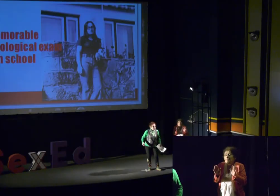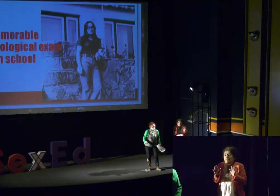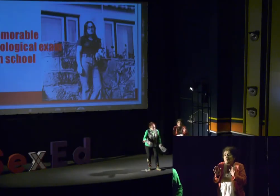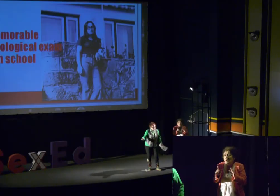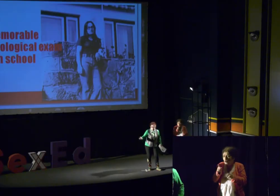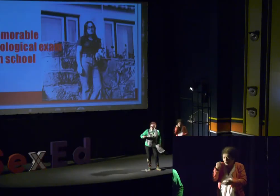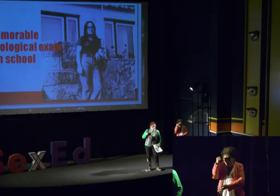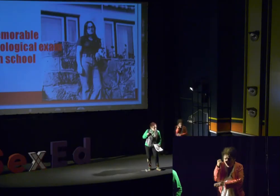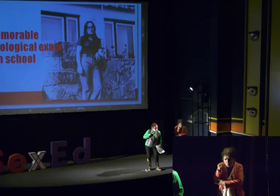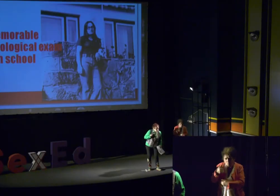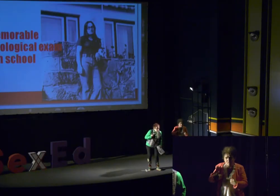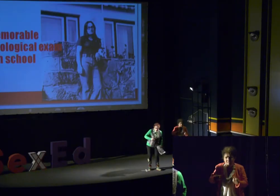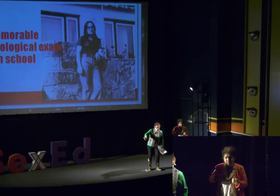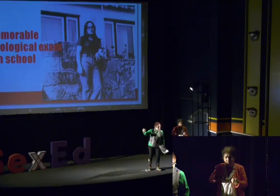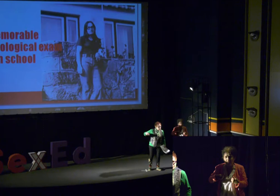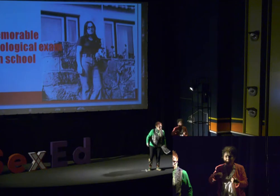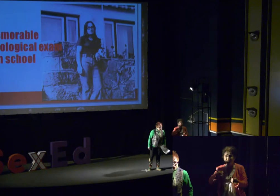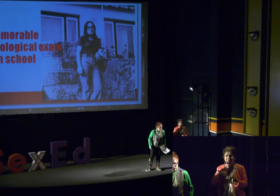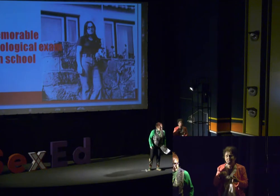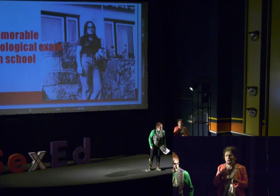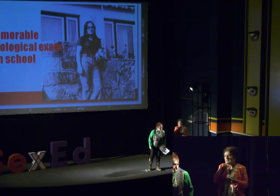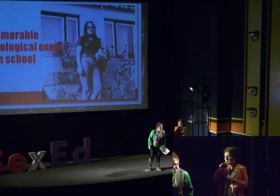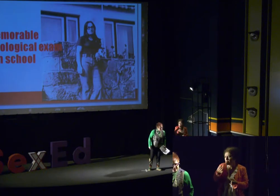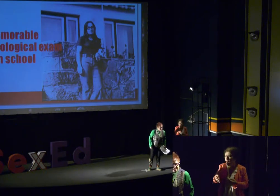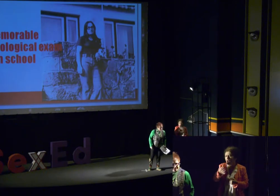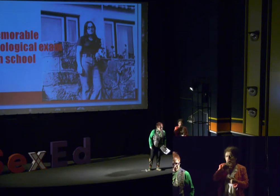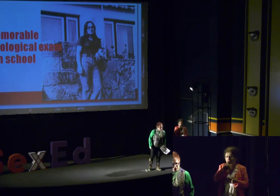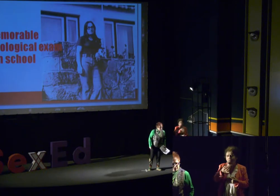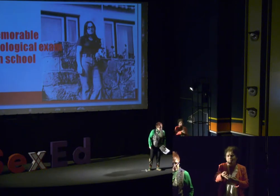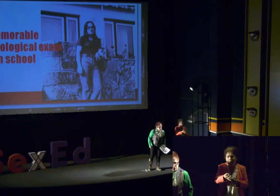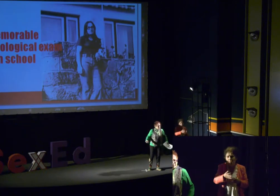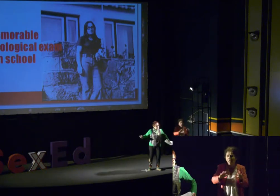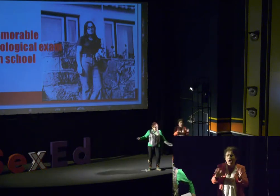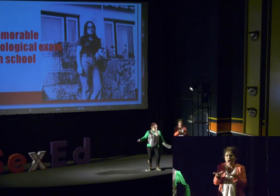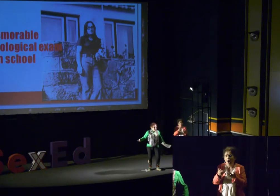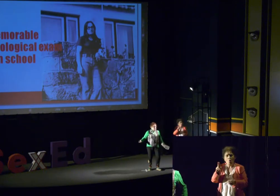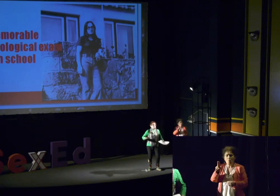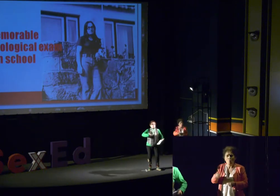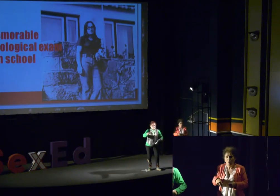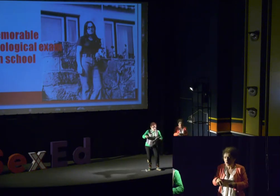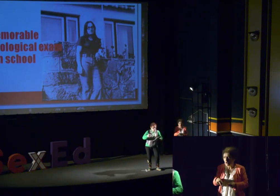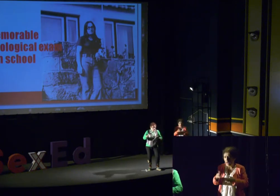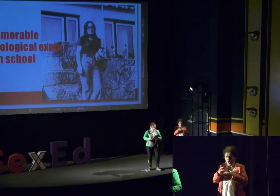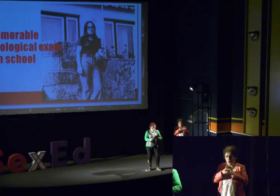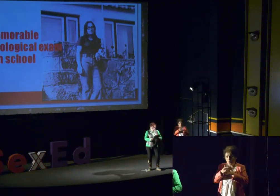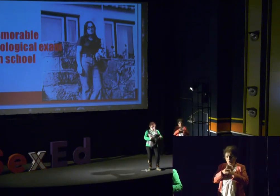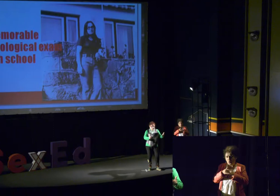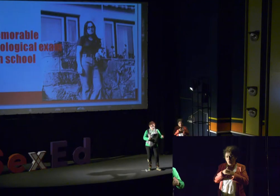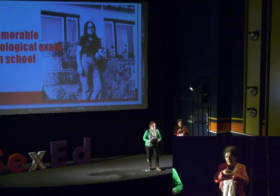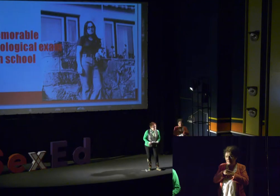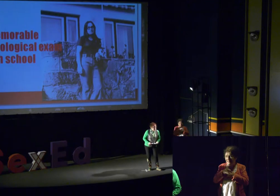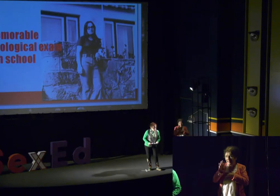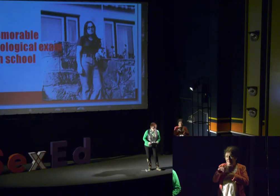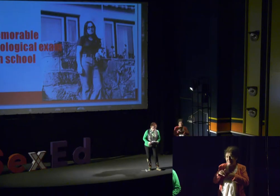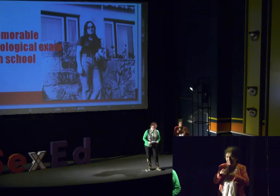And I was wondering, how come the boys don't need this kind of examination? What's the matter? Because we were supposed to have it before some